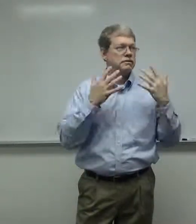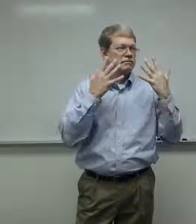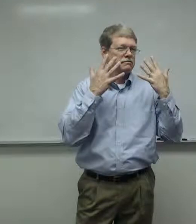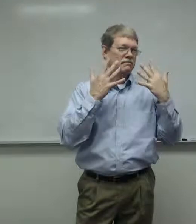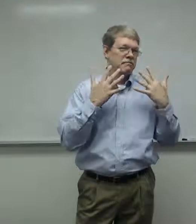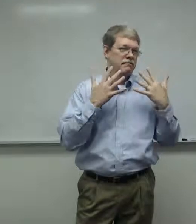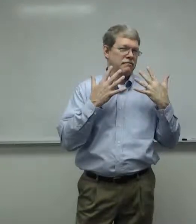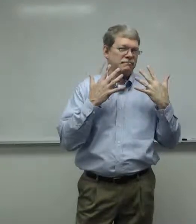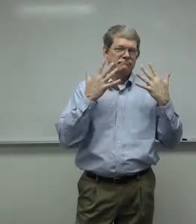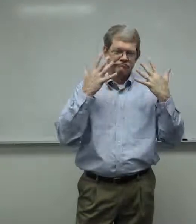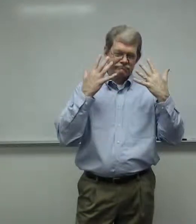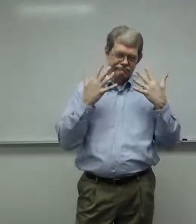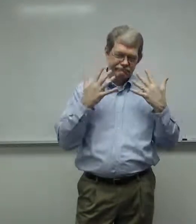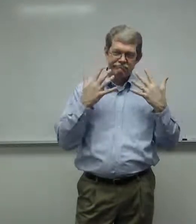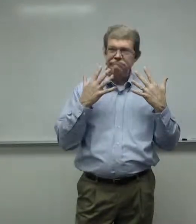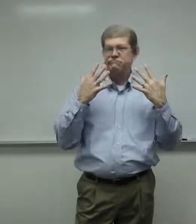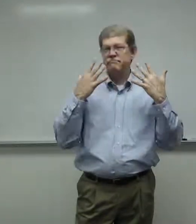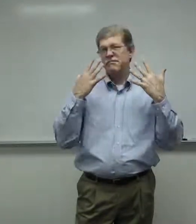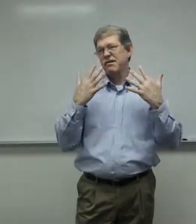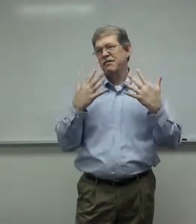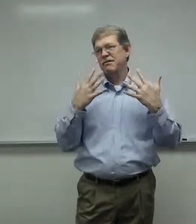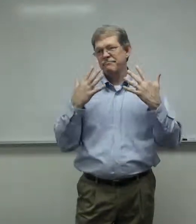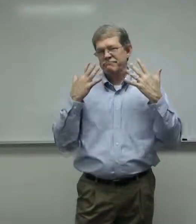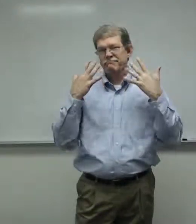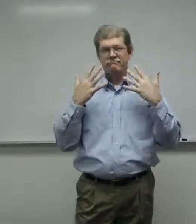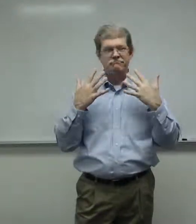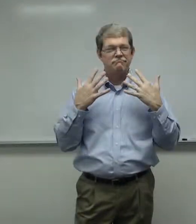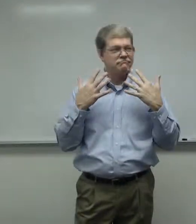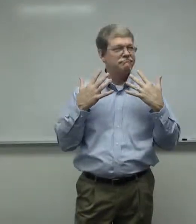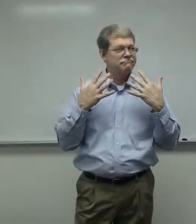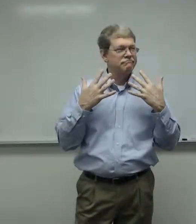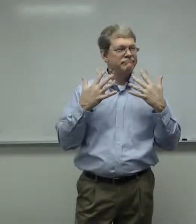Remember that? Faces down.